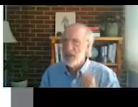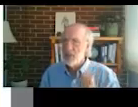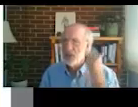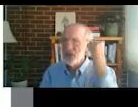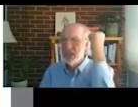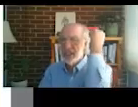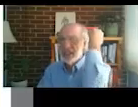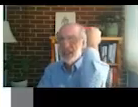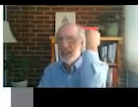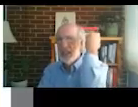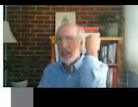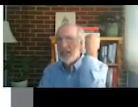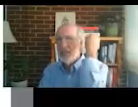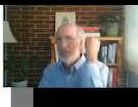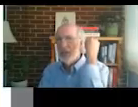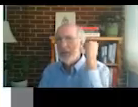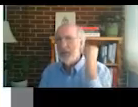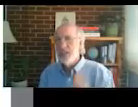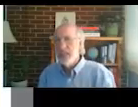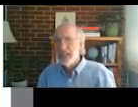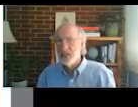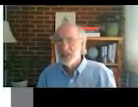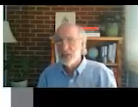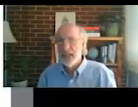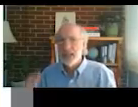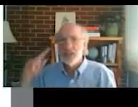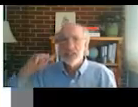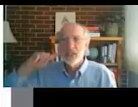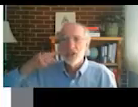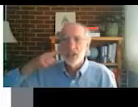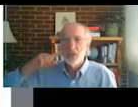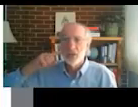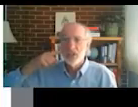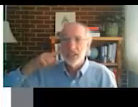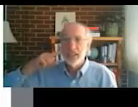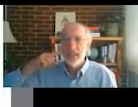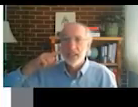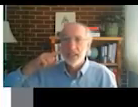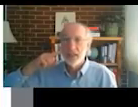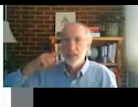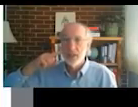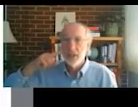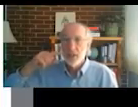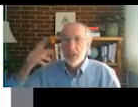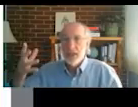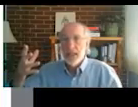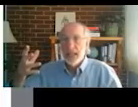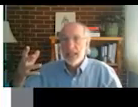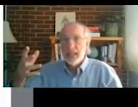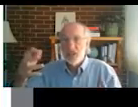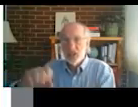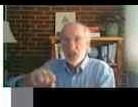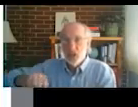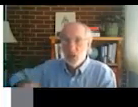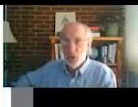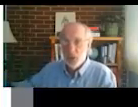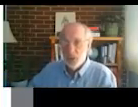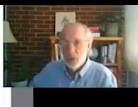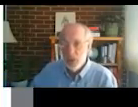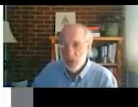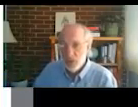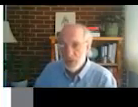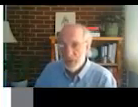while, a child will see there'll be an opportunity to ask for a cracker, and the child will sign candy. In that case, you